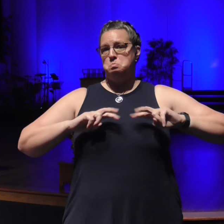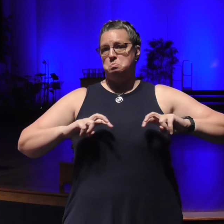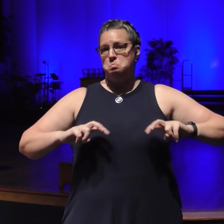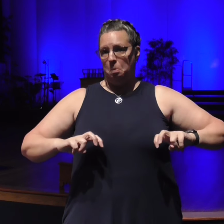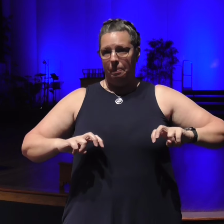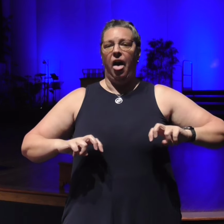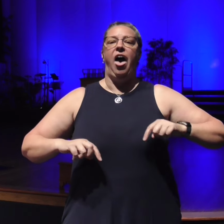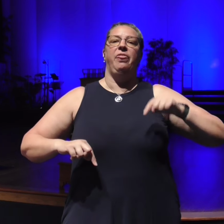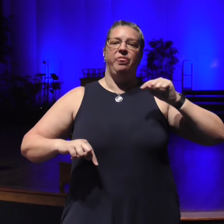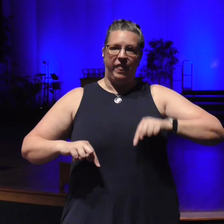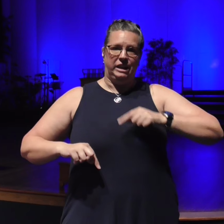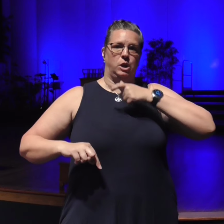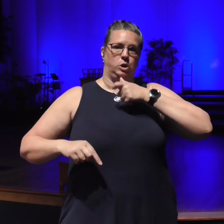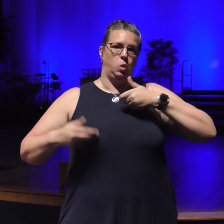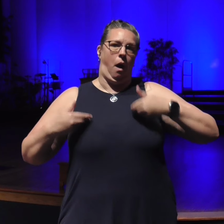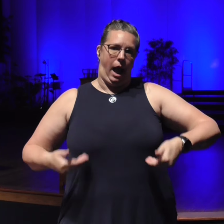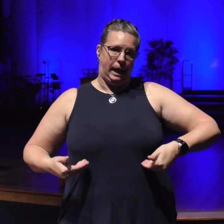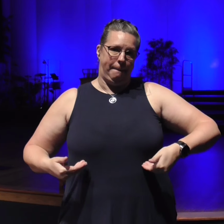I am.